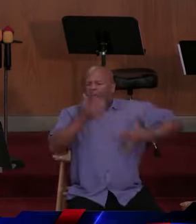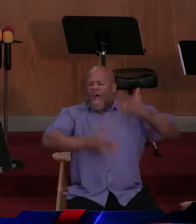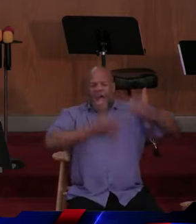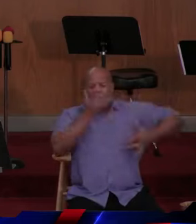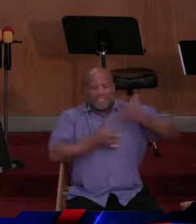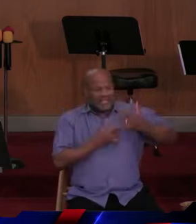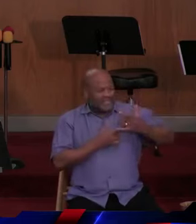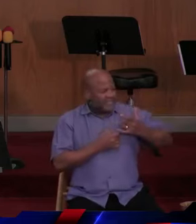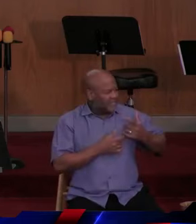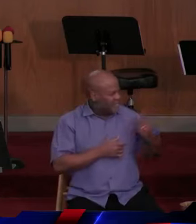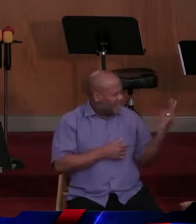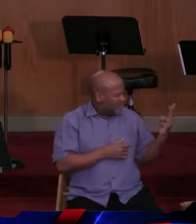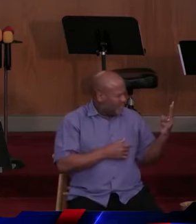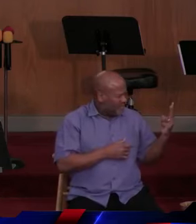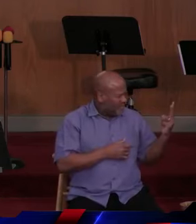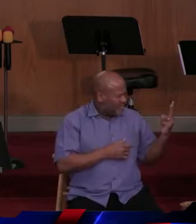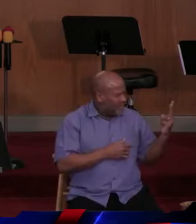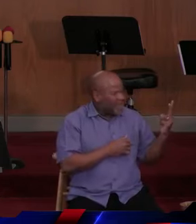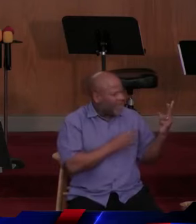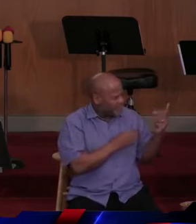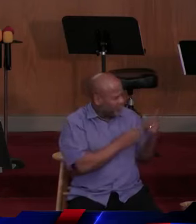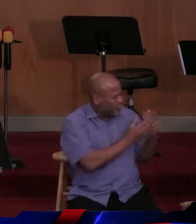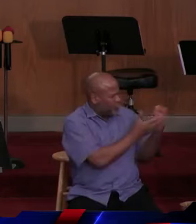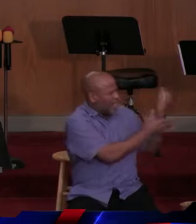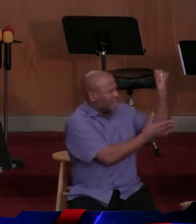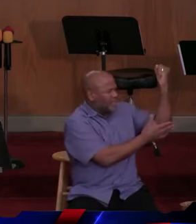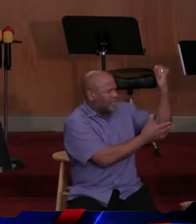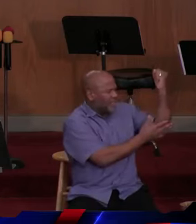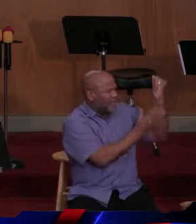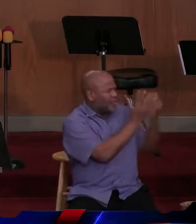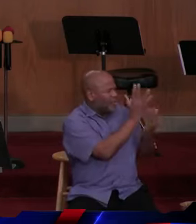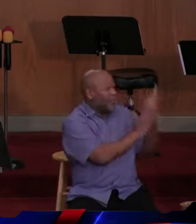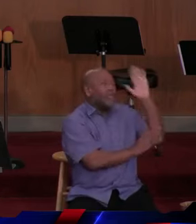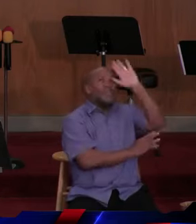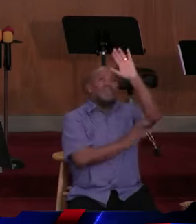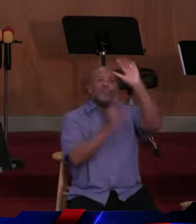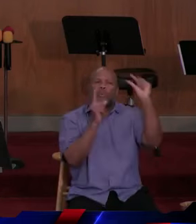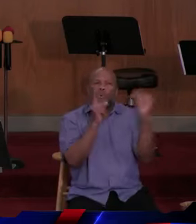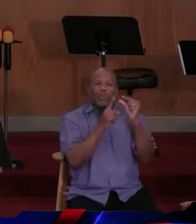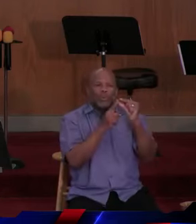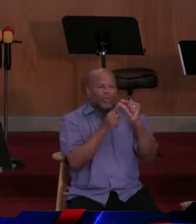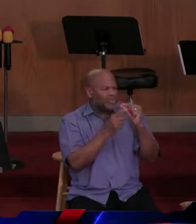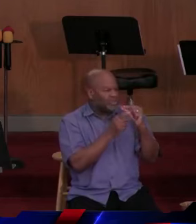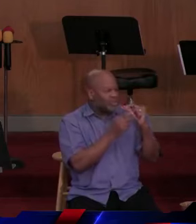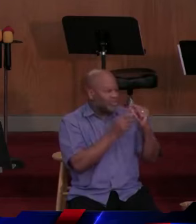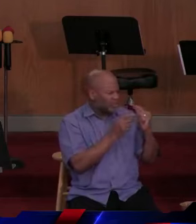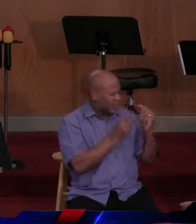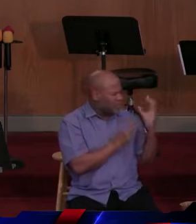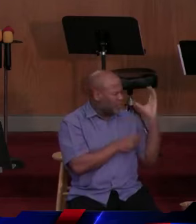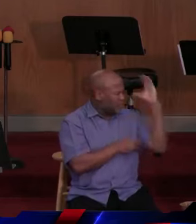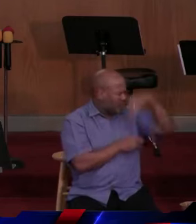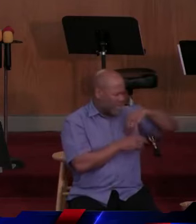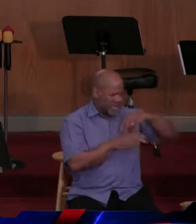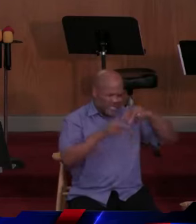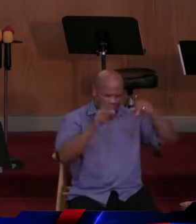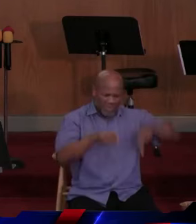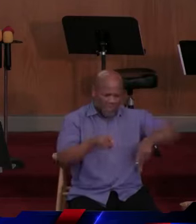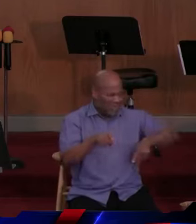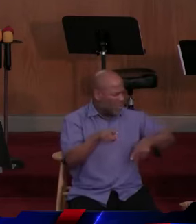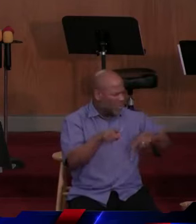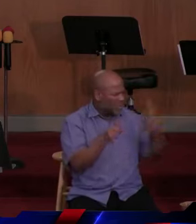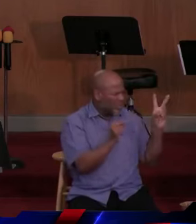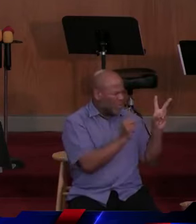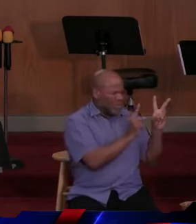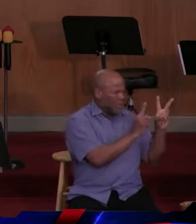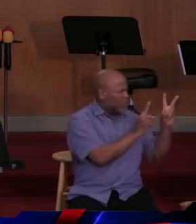They had been won by the word of God, and they didn't even know who the stranger was. All they knew is that their hearts